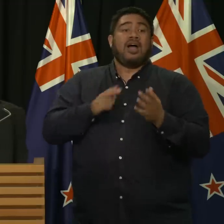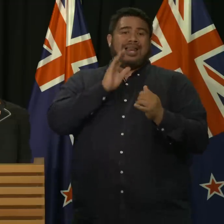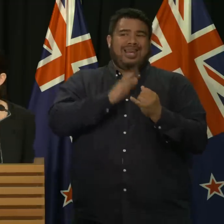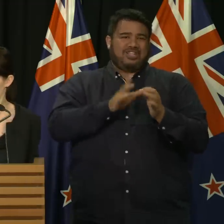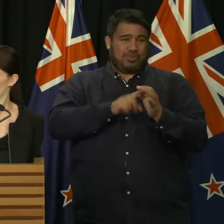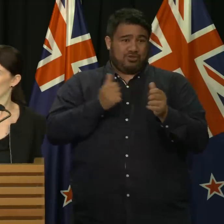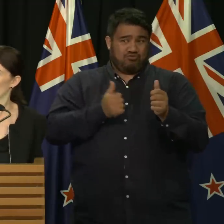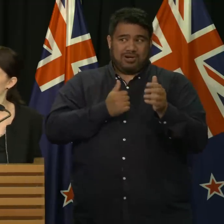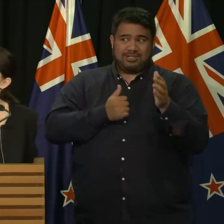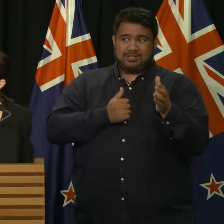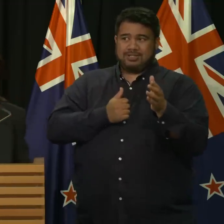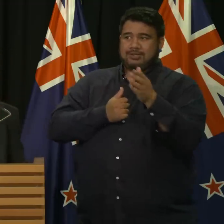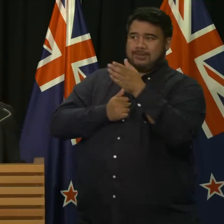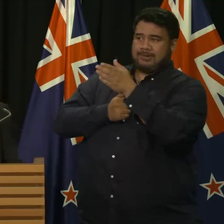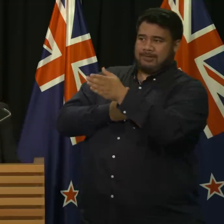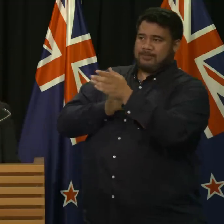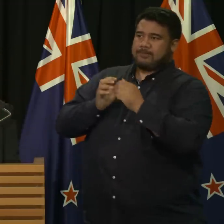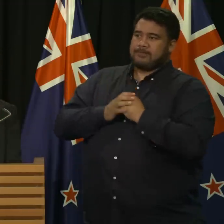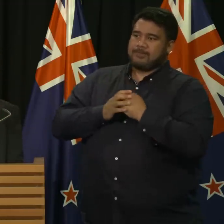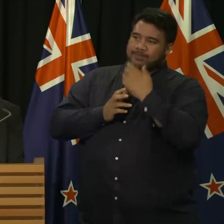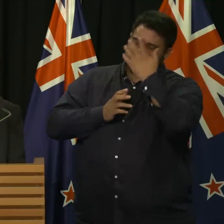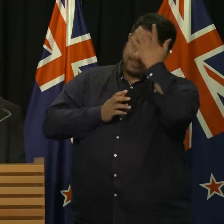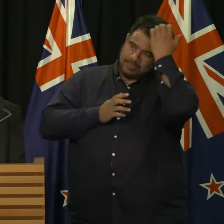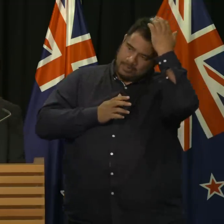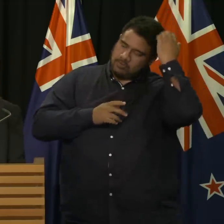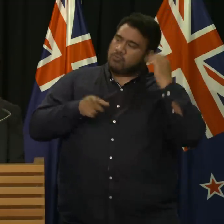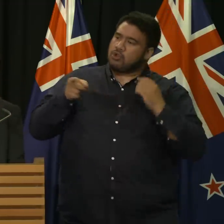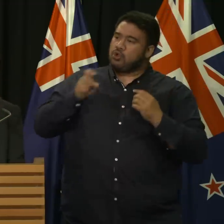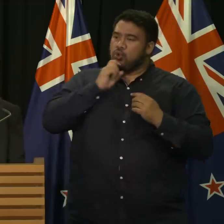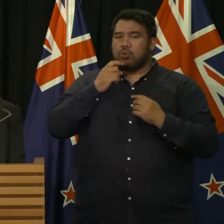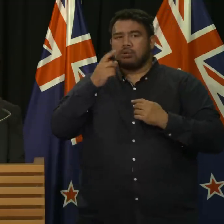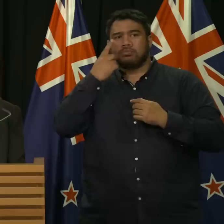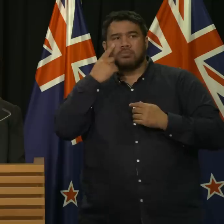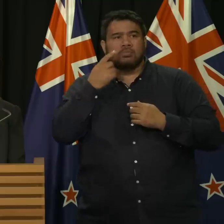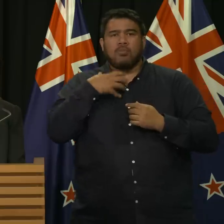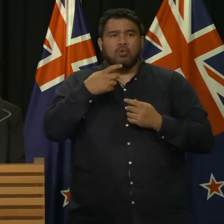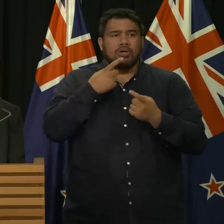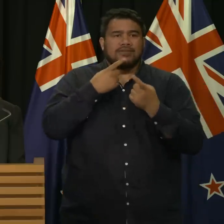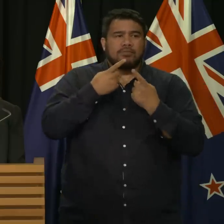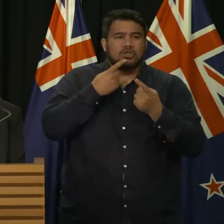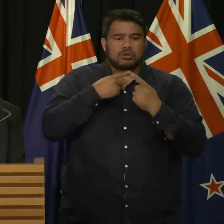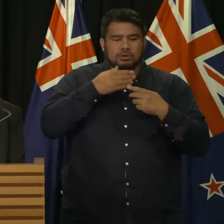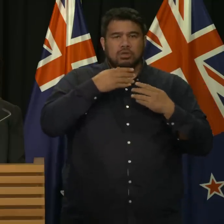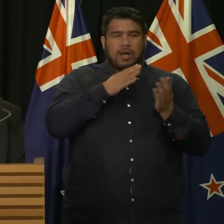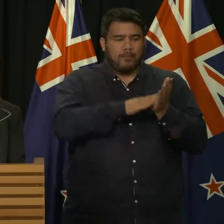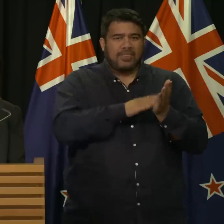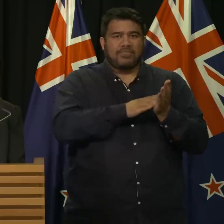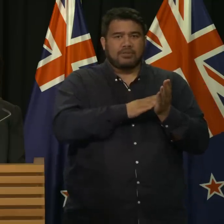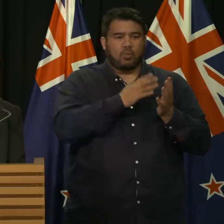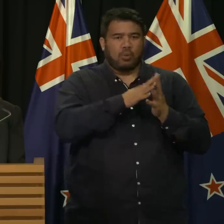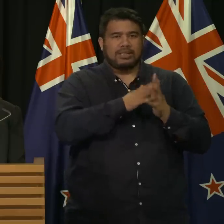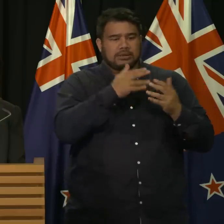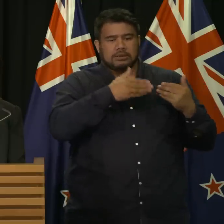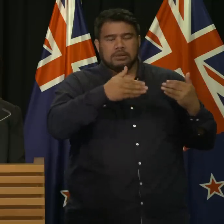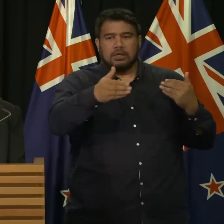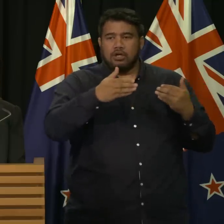mind. Will you be seeking more detailed information, in the coming sort of weeks and months, about whether over a longer period of